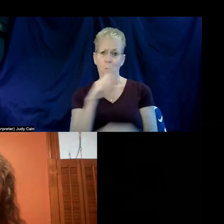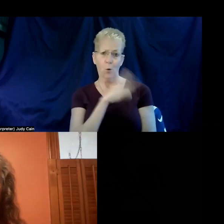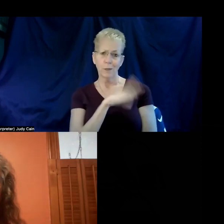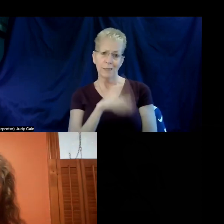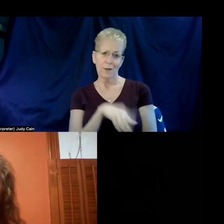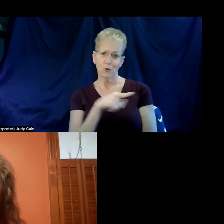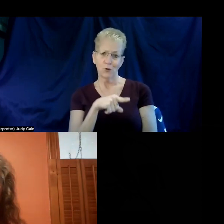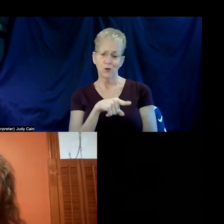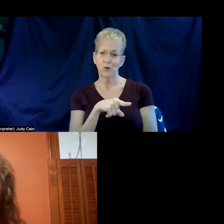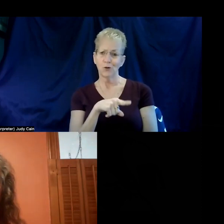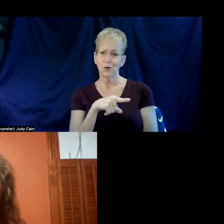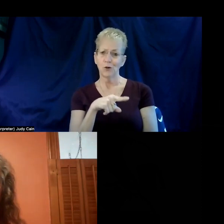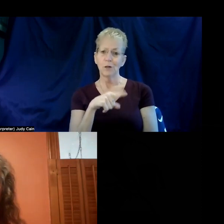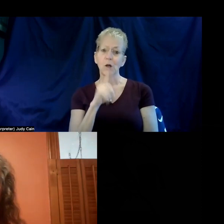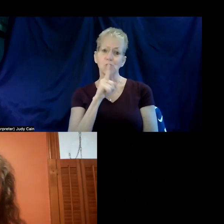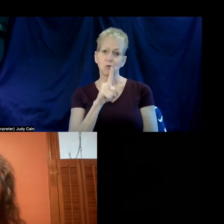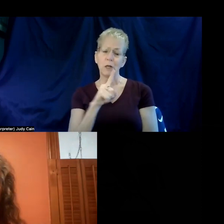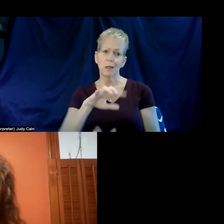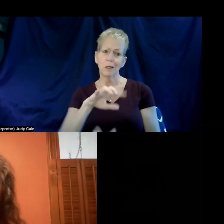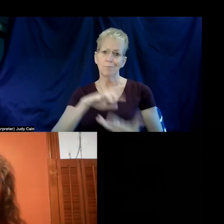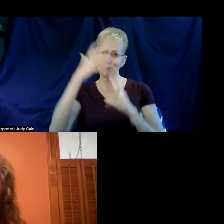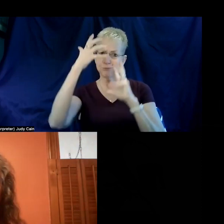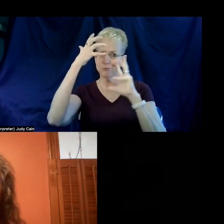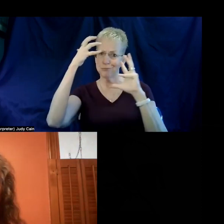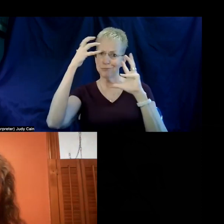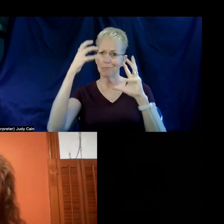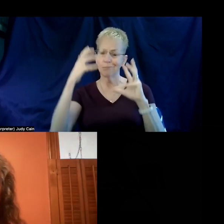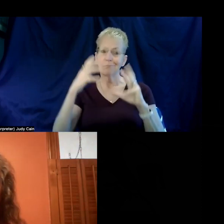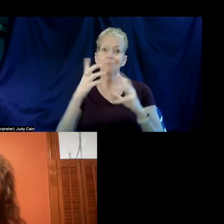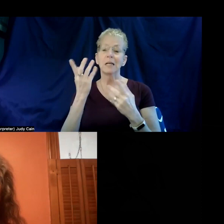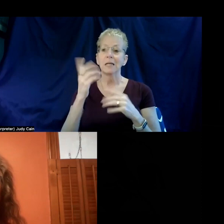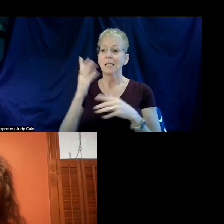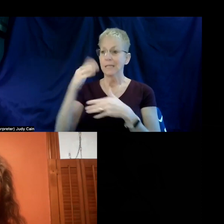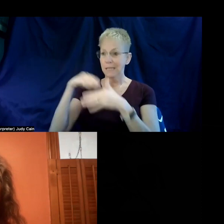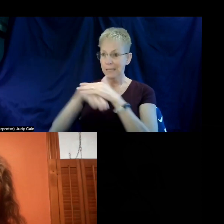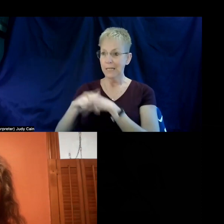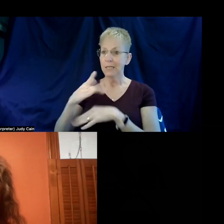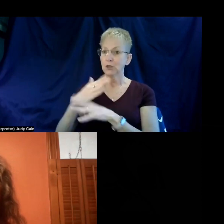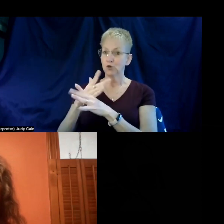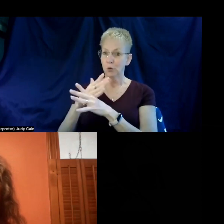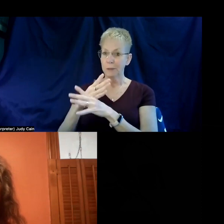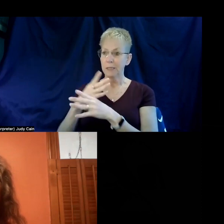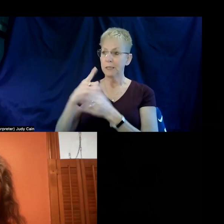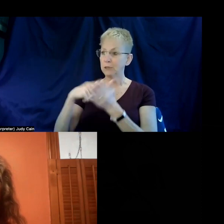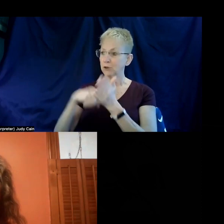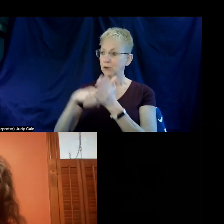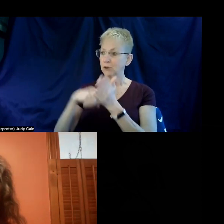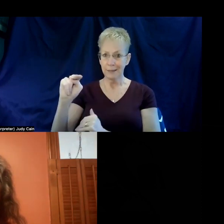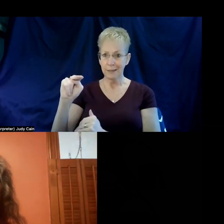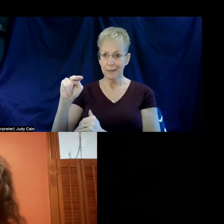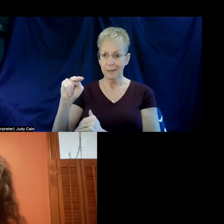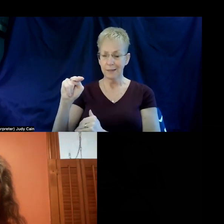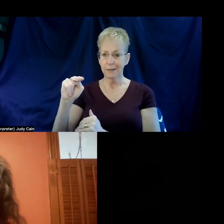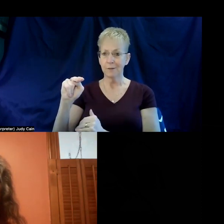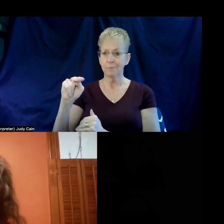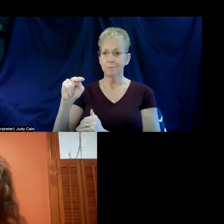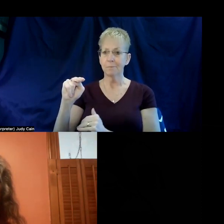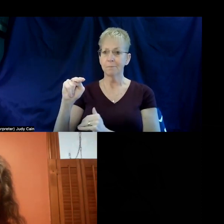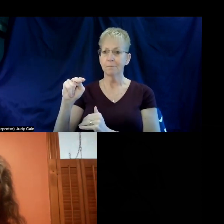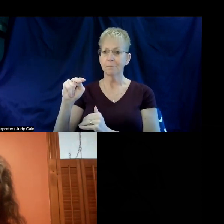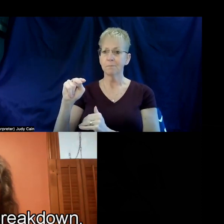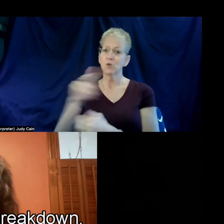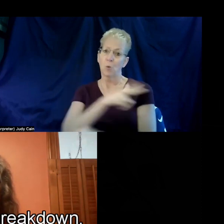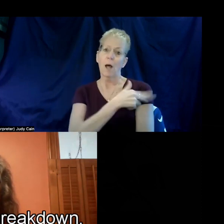was pretty messed up. He checked himself in Germany after the war was over into a